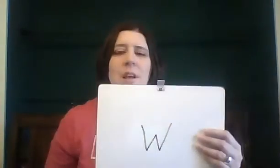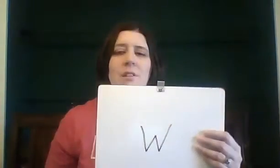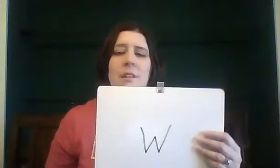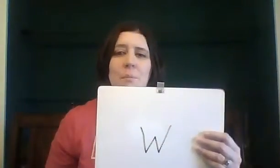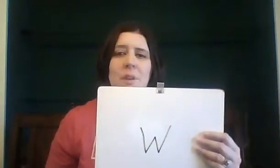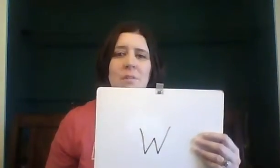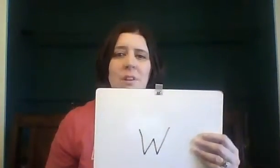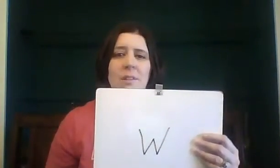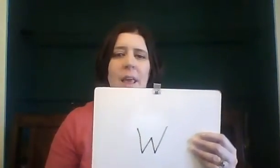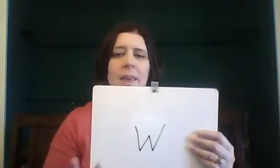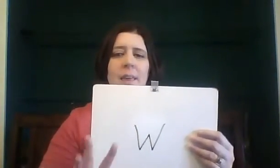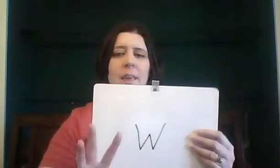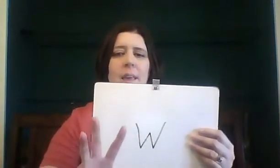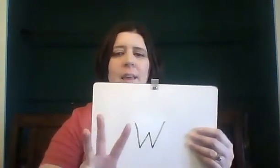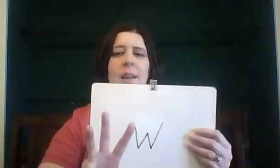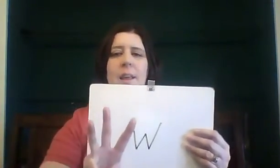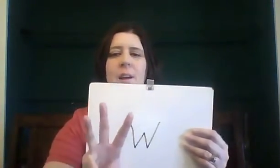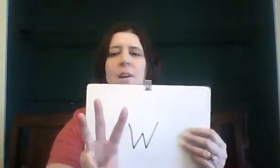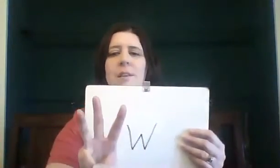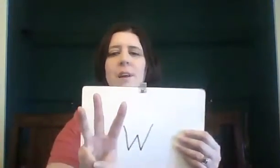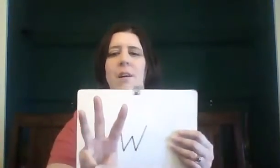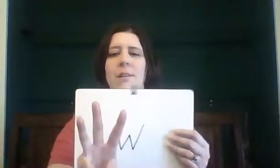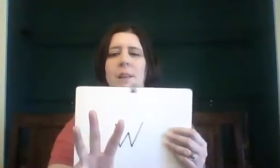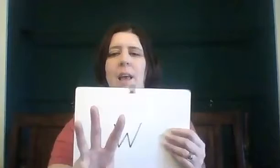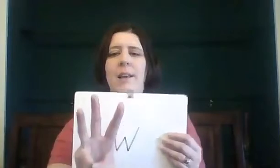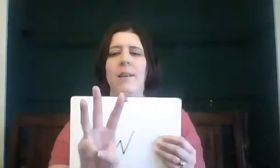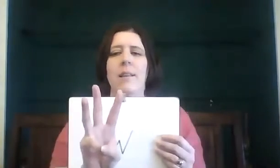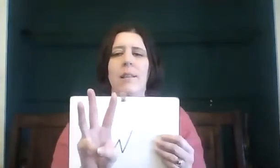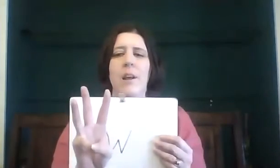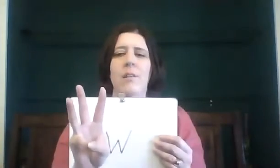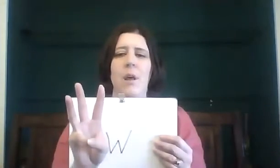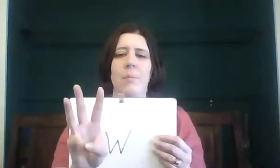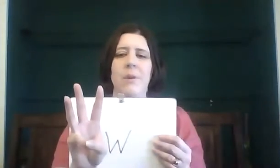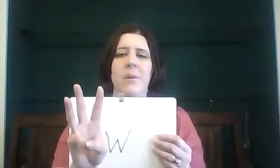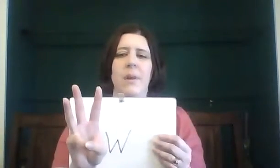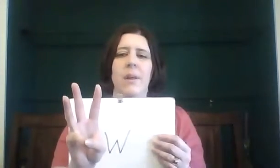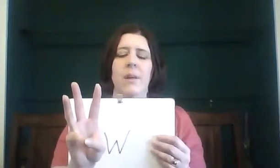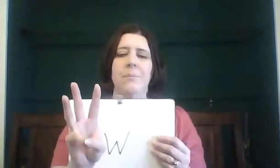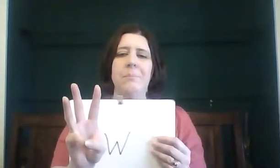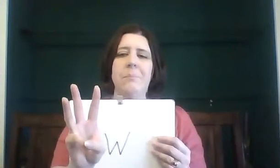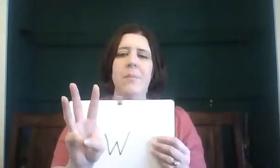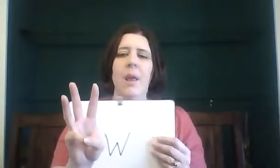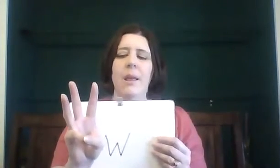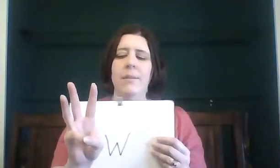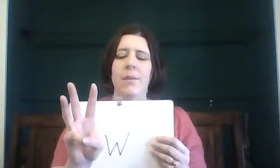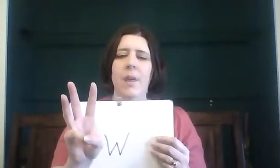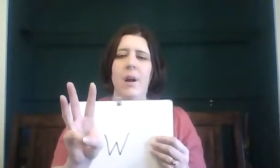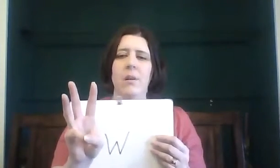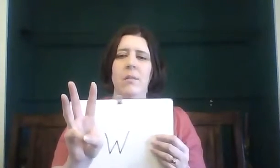letter W looks like, and here is our signed letter W. And so there,